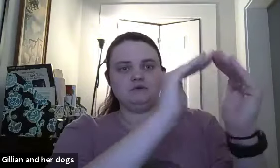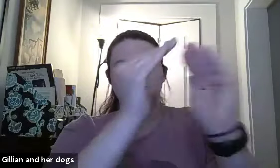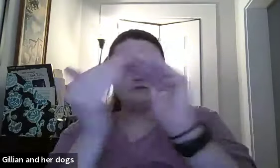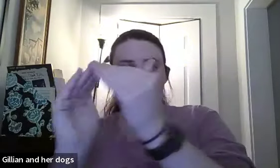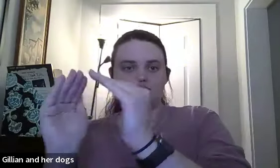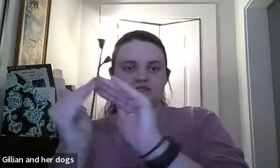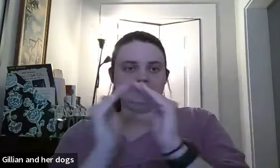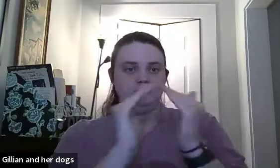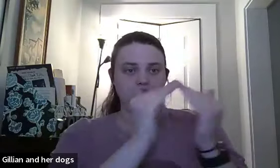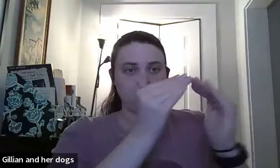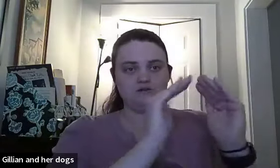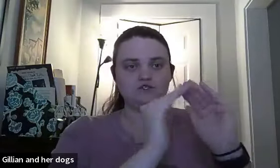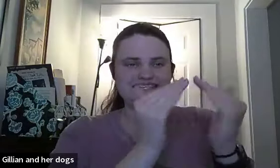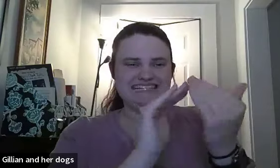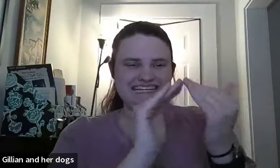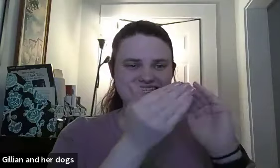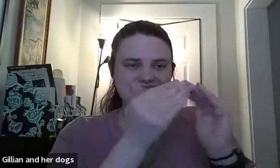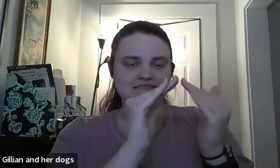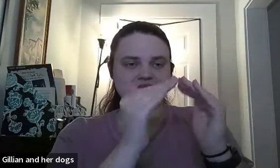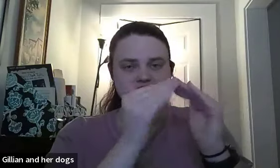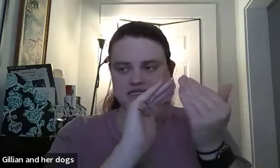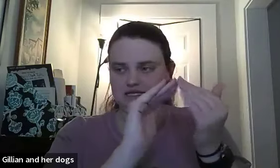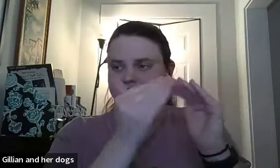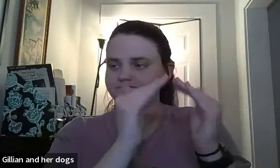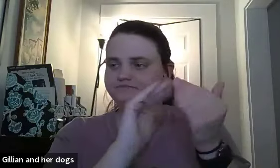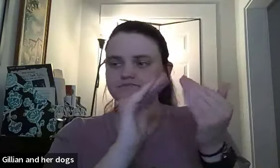talking about different houses everywhere. So city, city.